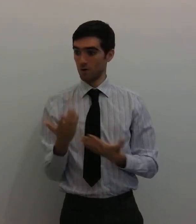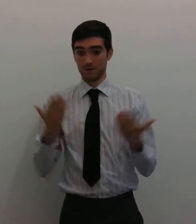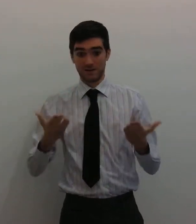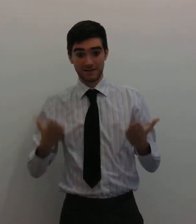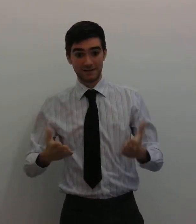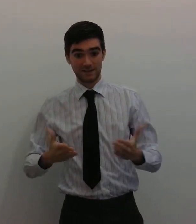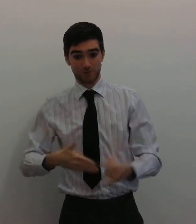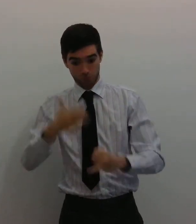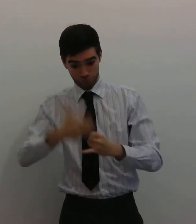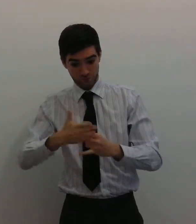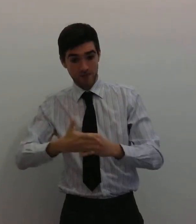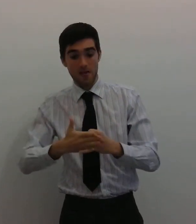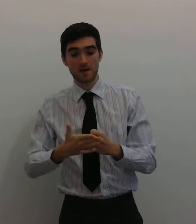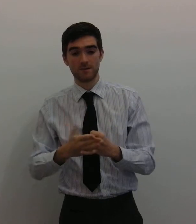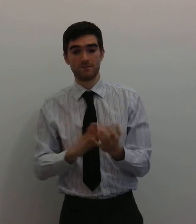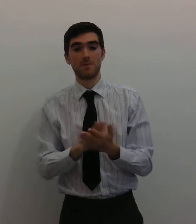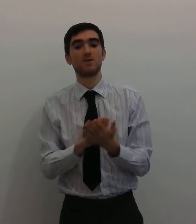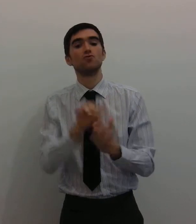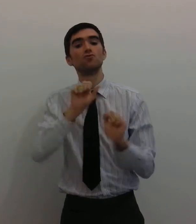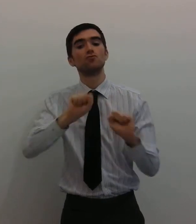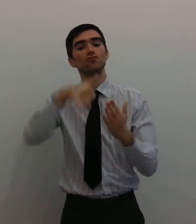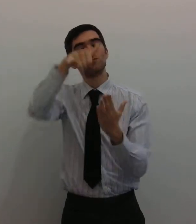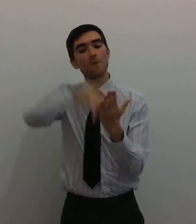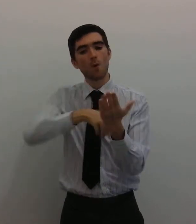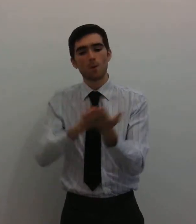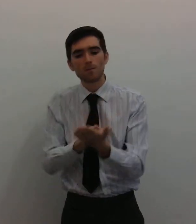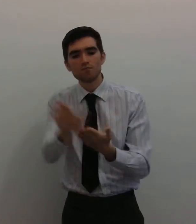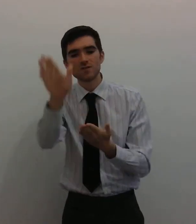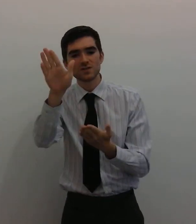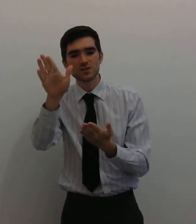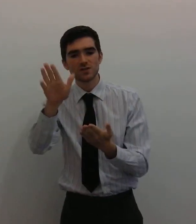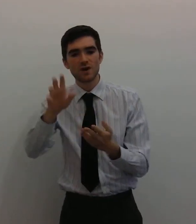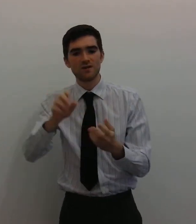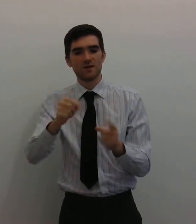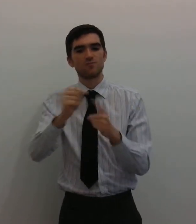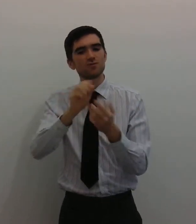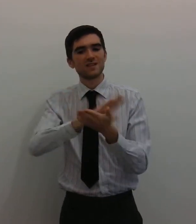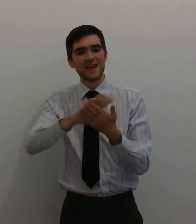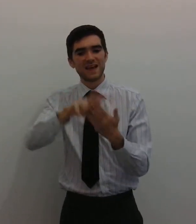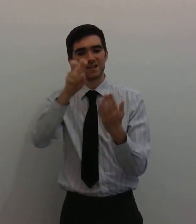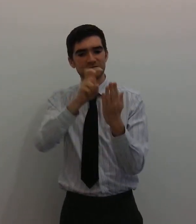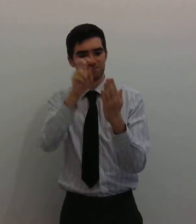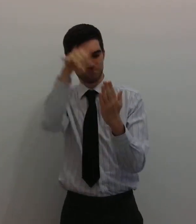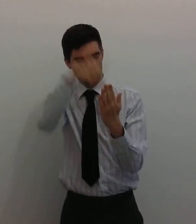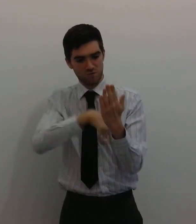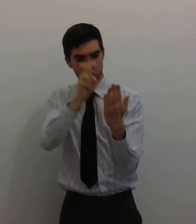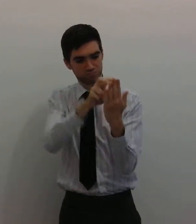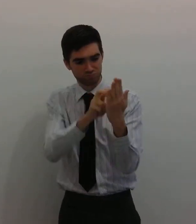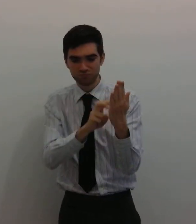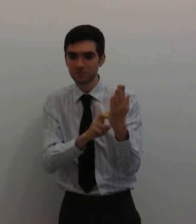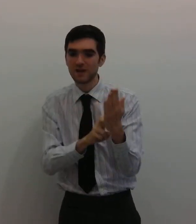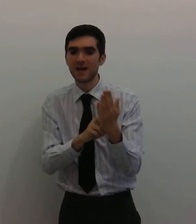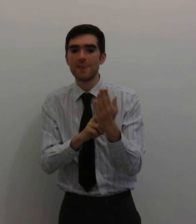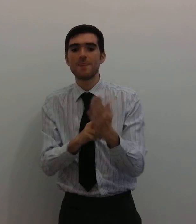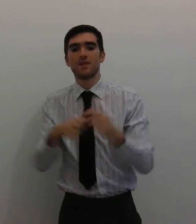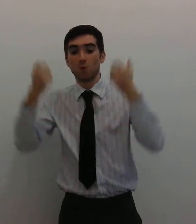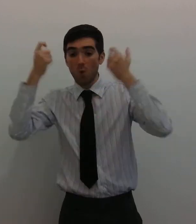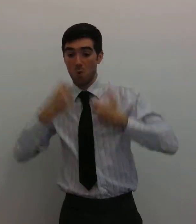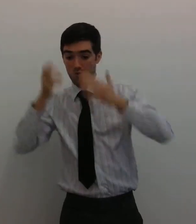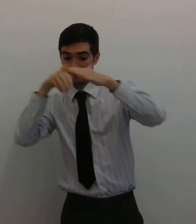your report, fill out the Precedent H form and submit it to the court. You then complete the figures